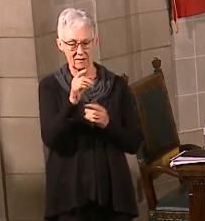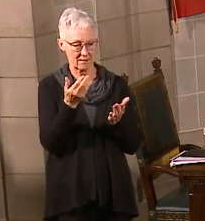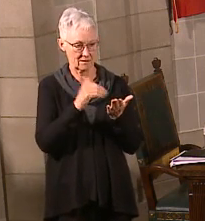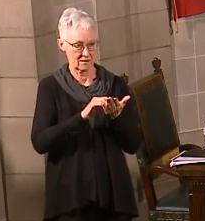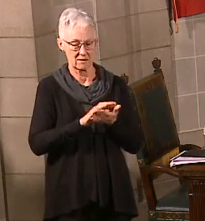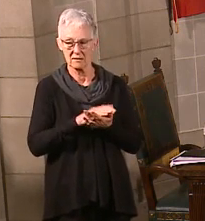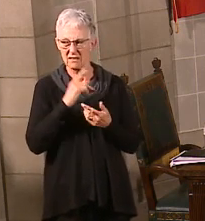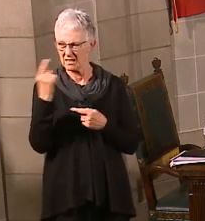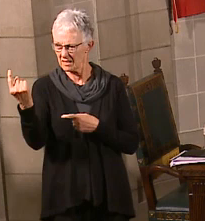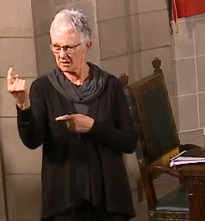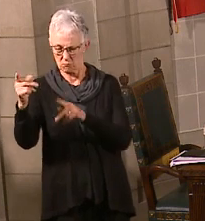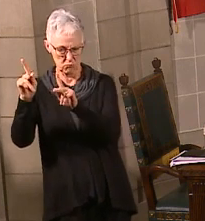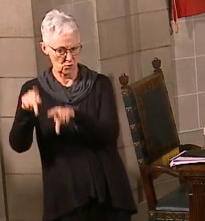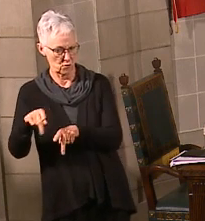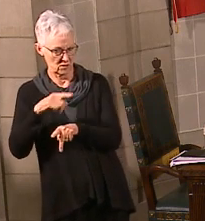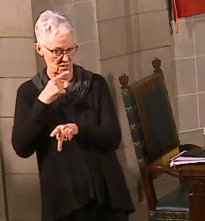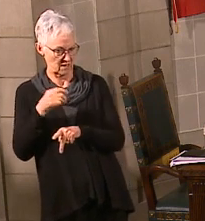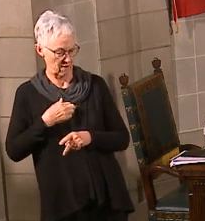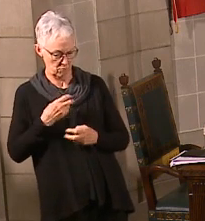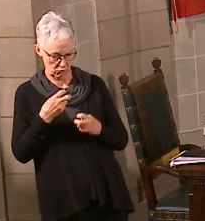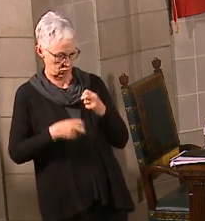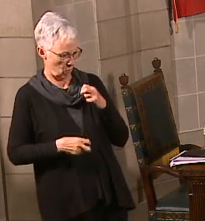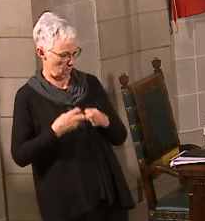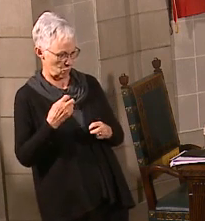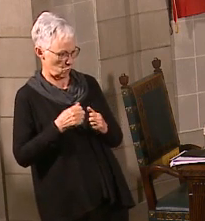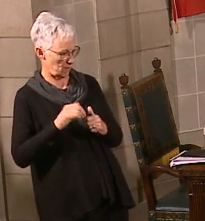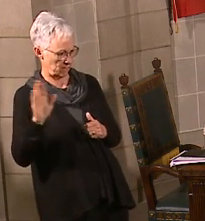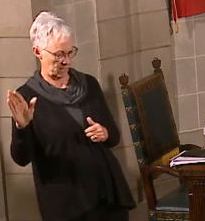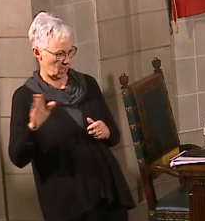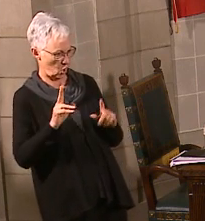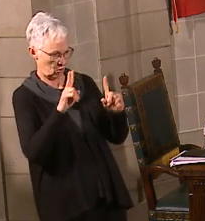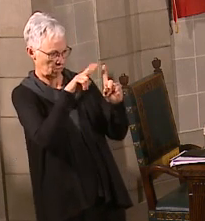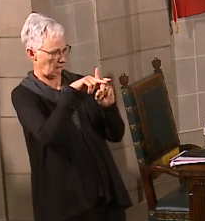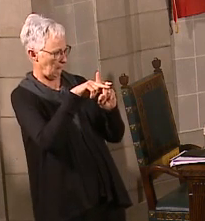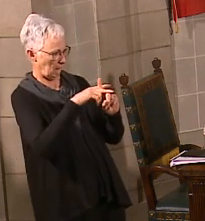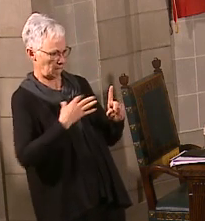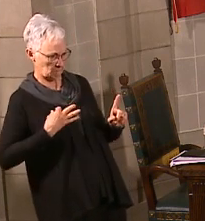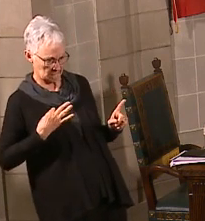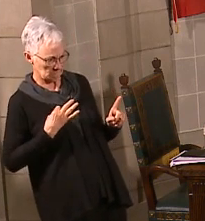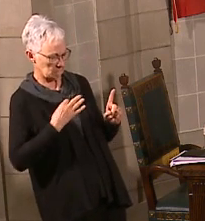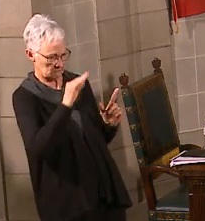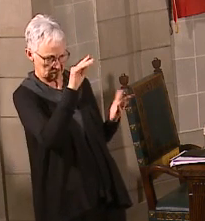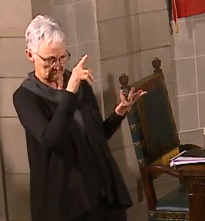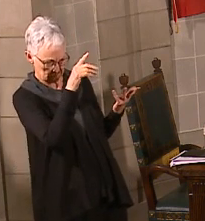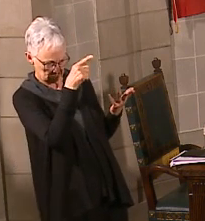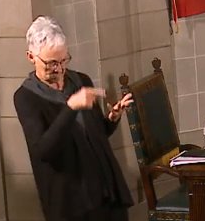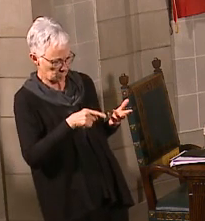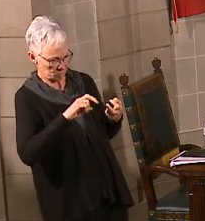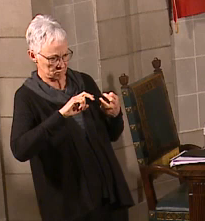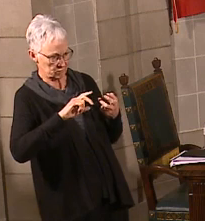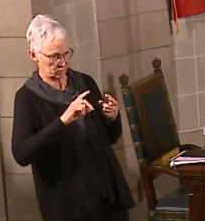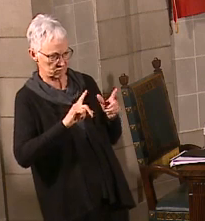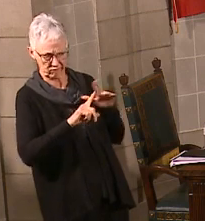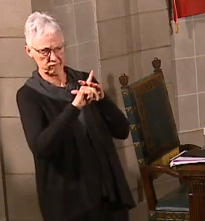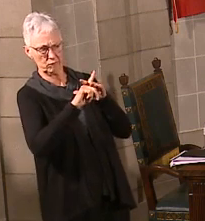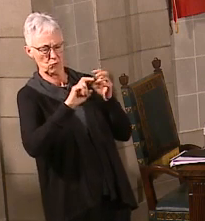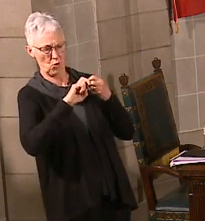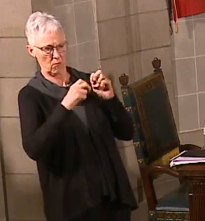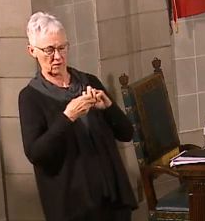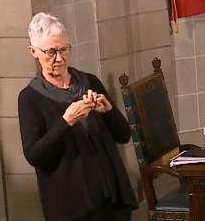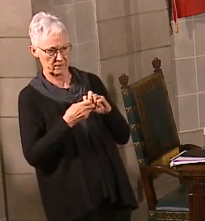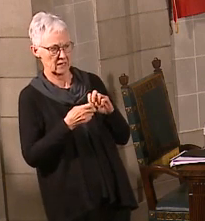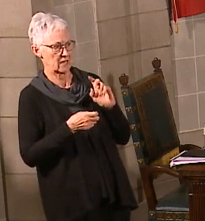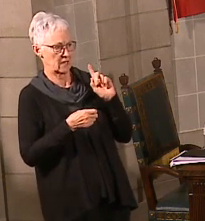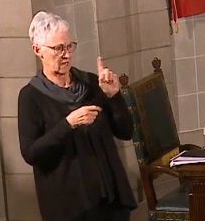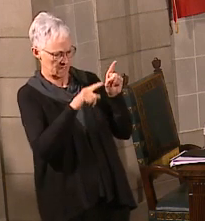was having a problem with the claim, and they were told to go to the local office, and the questioner was asking if that was a